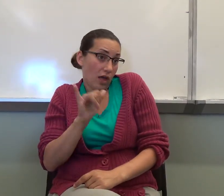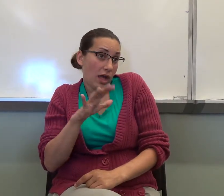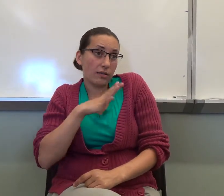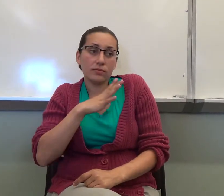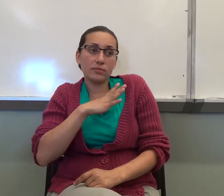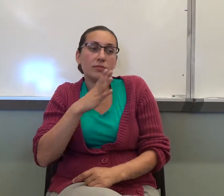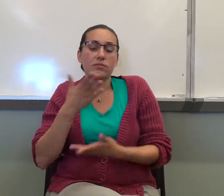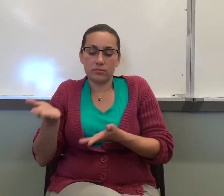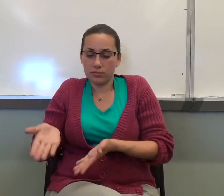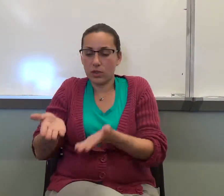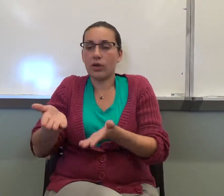So here's the result.